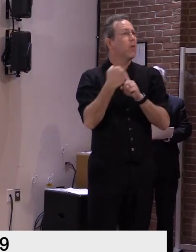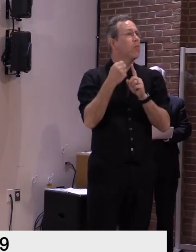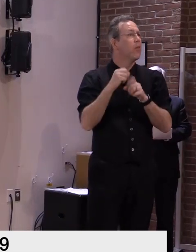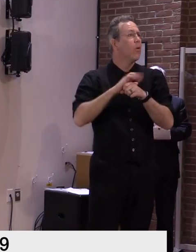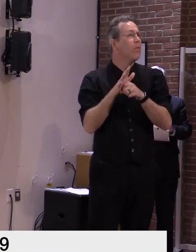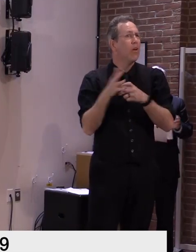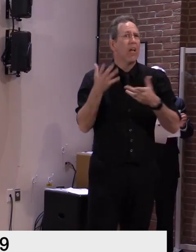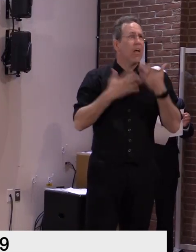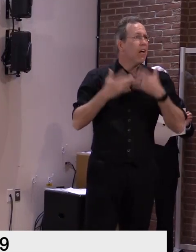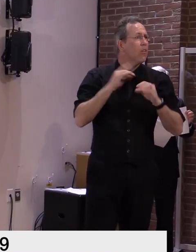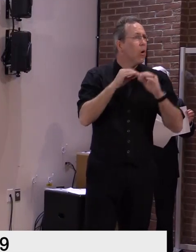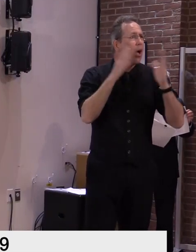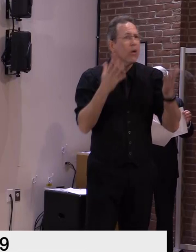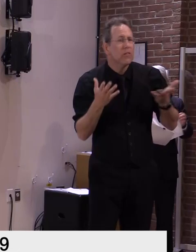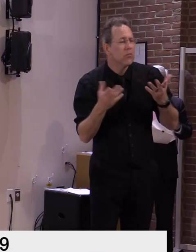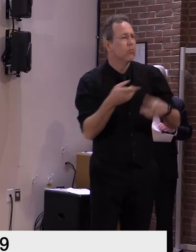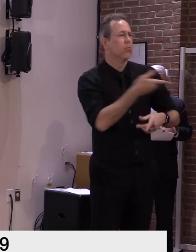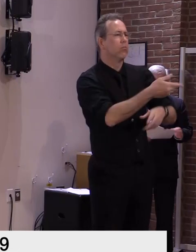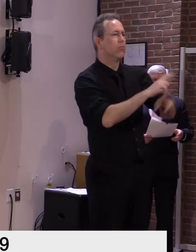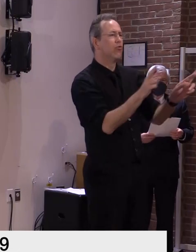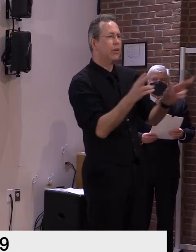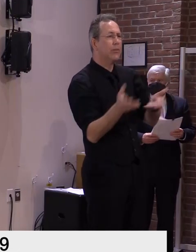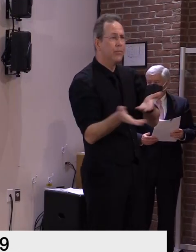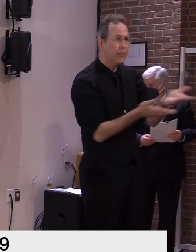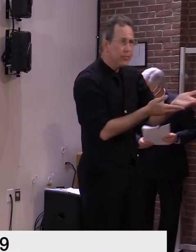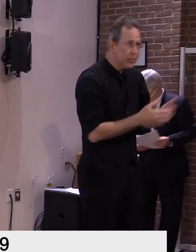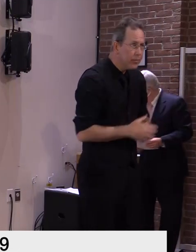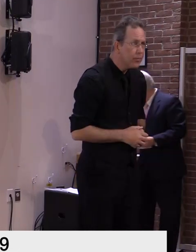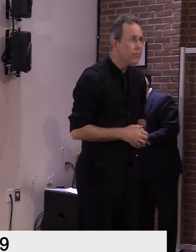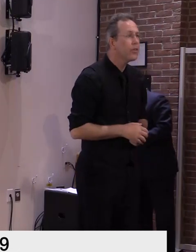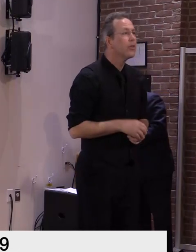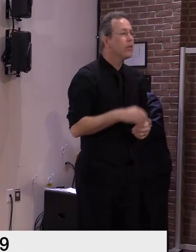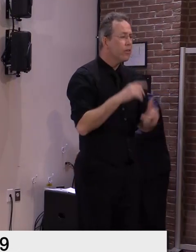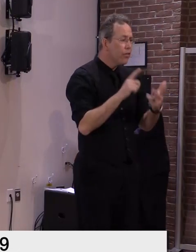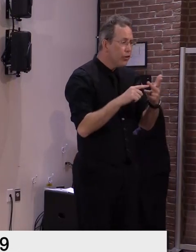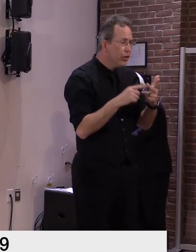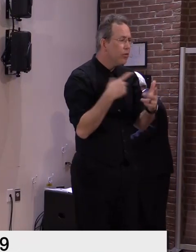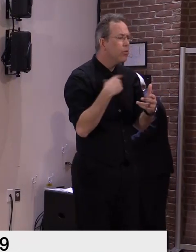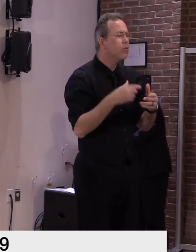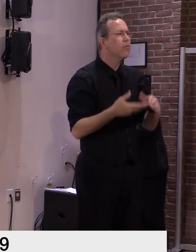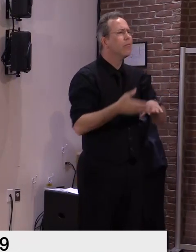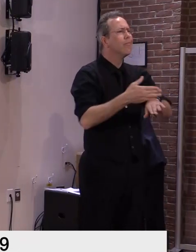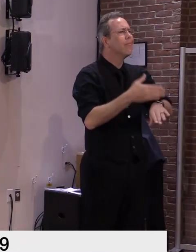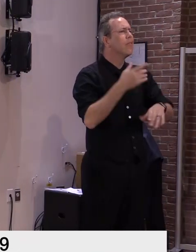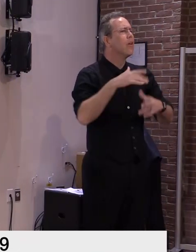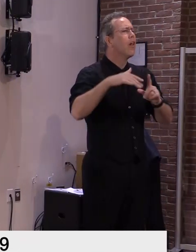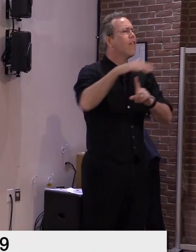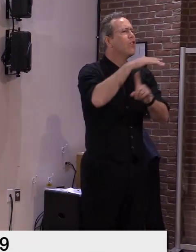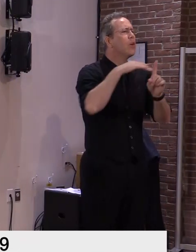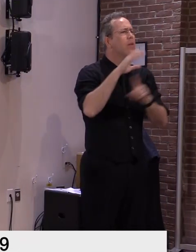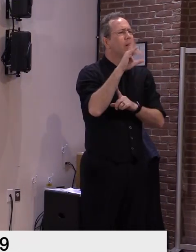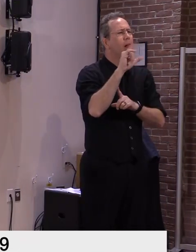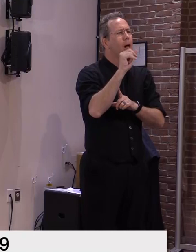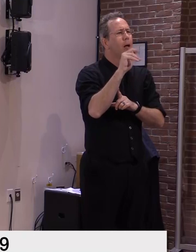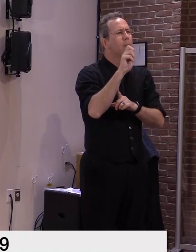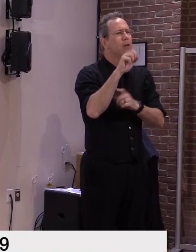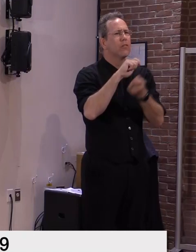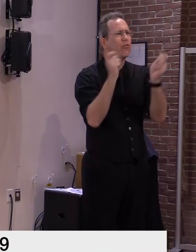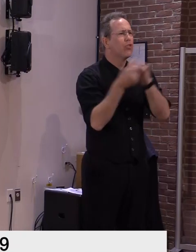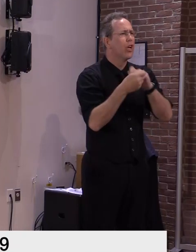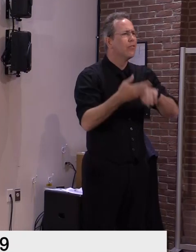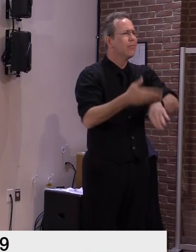know climate change is a major threat to our planet and to our economy. My plan